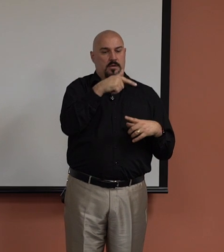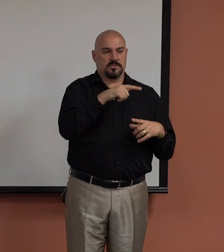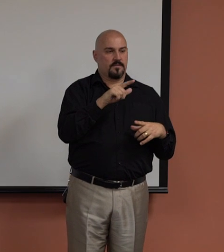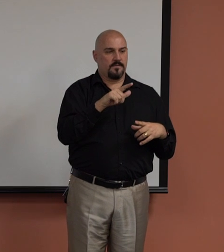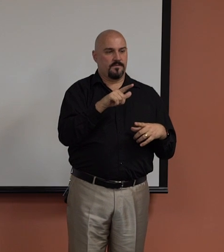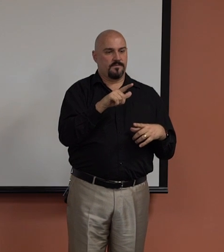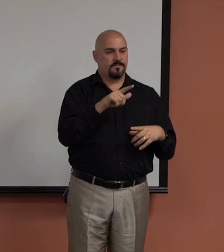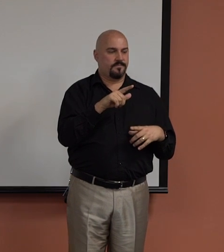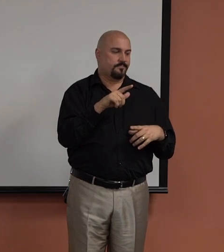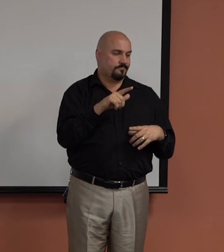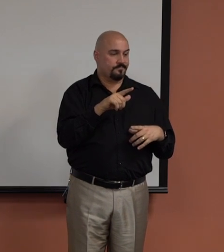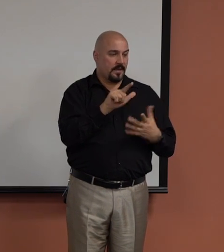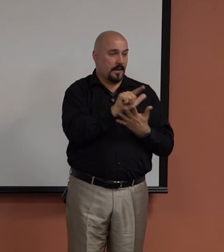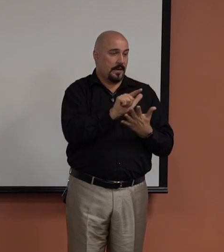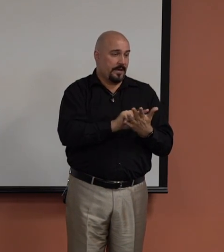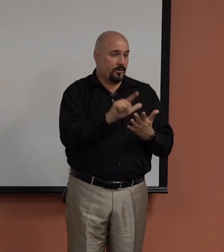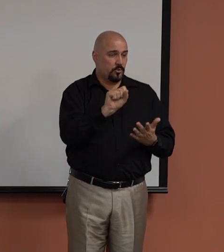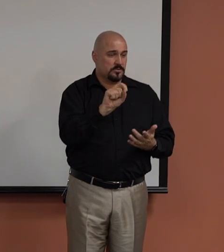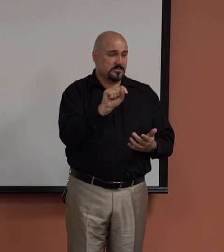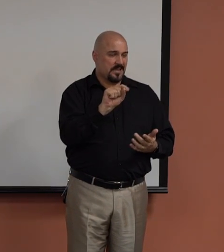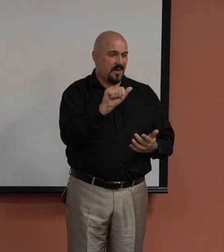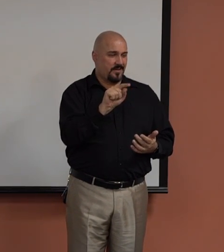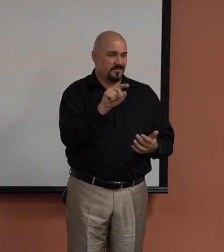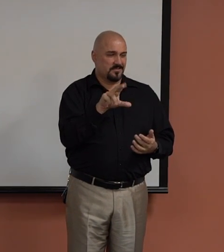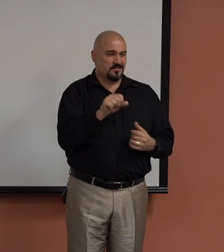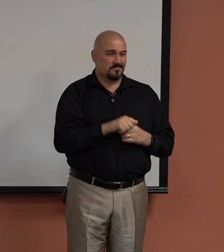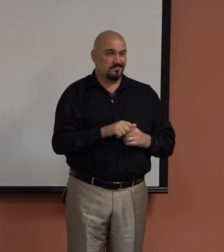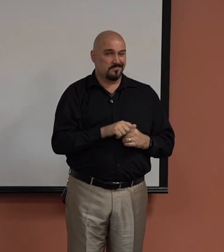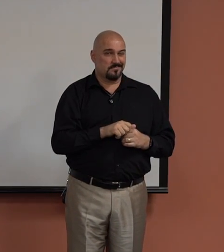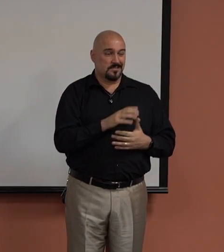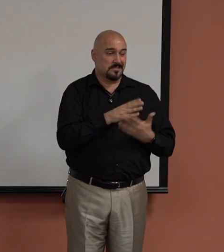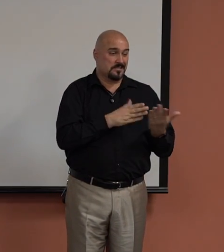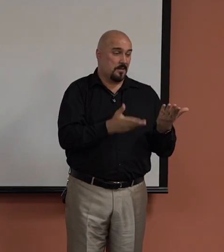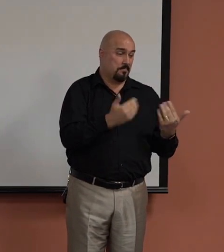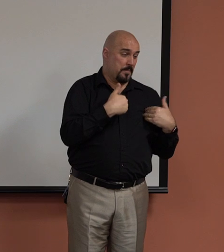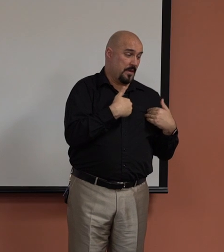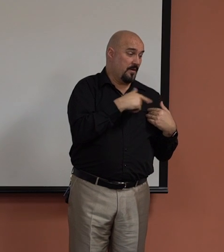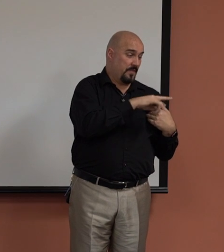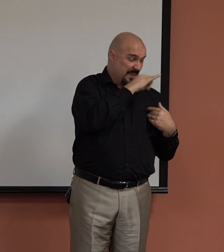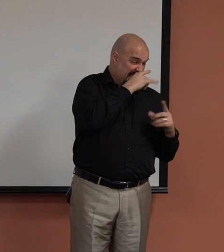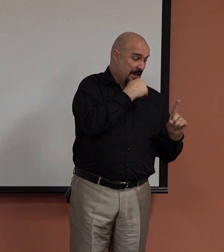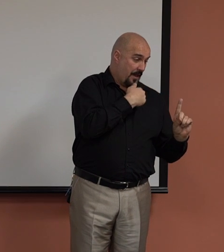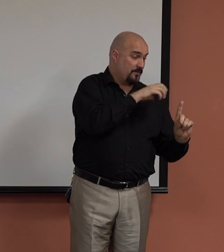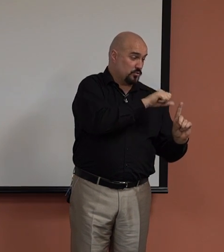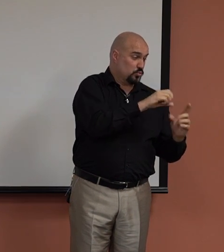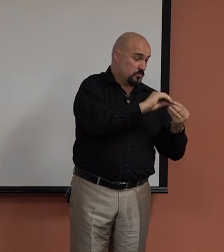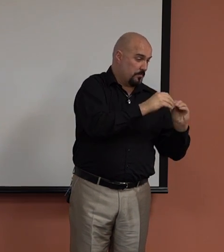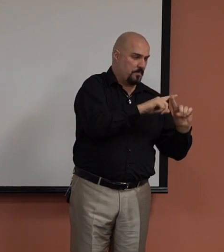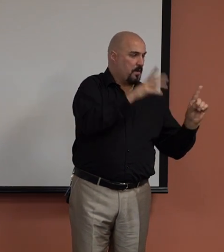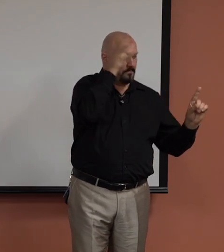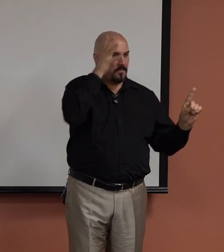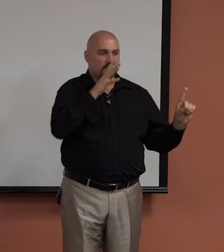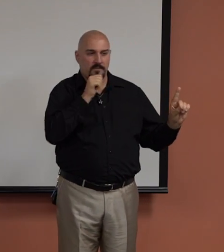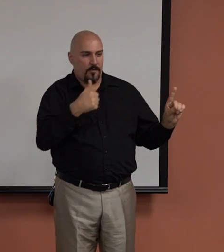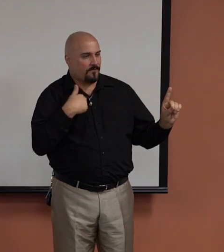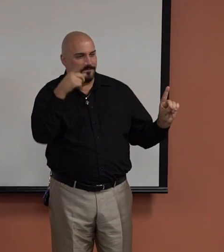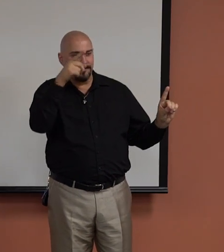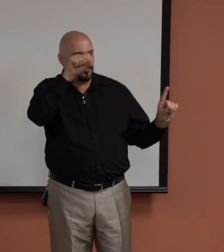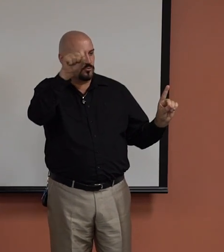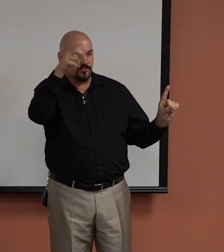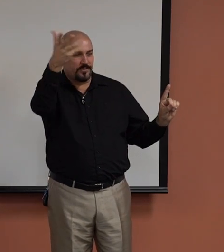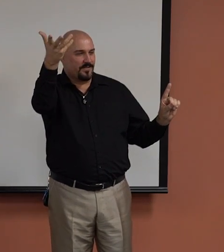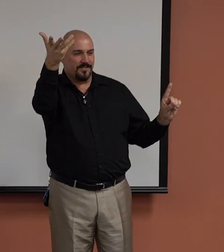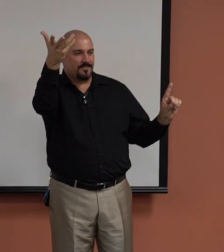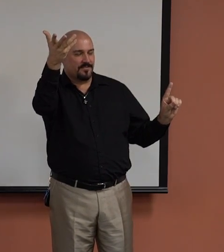And because some of them, their children may have a social security number, but the parents may not have. right. You know, and that might be some of the things that they